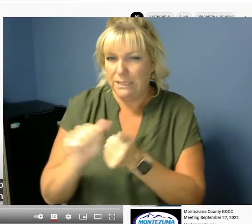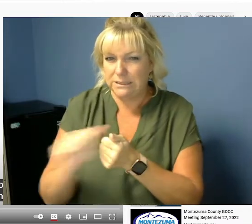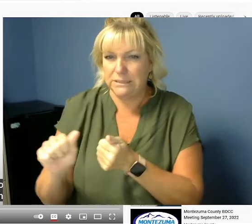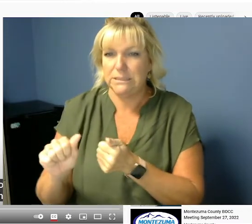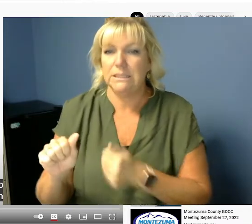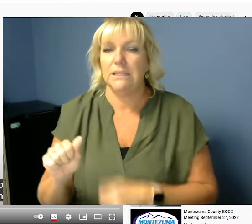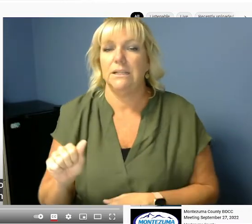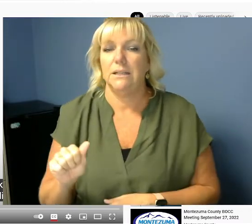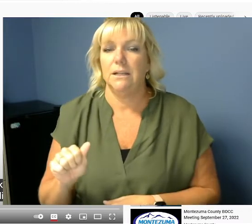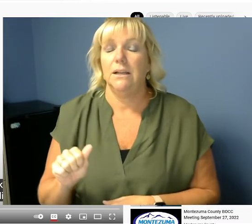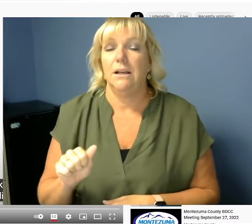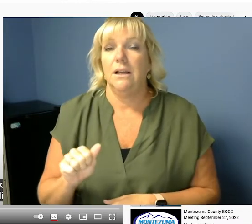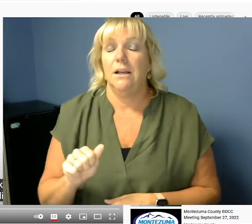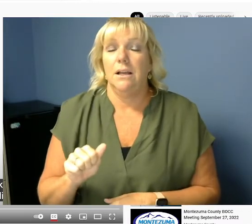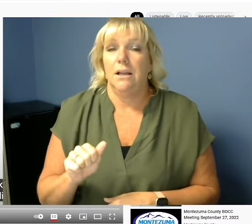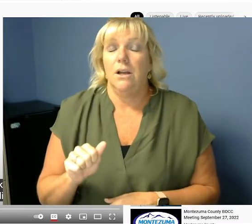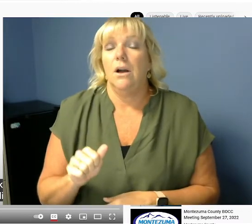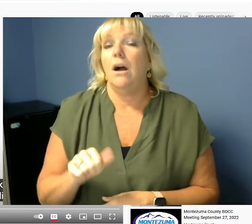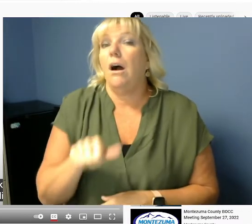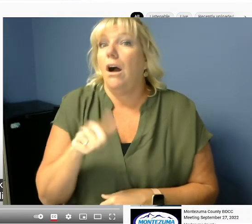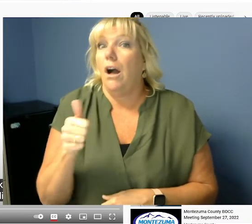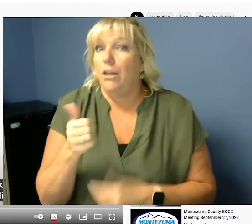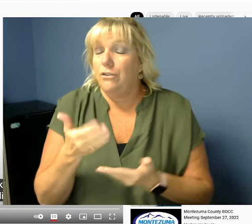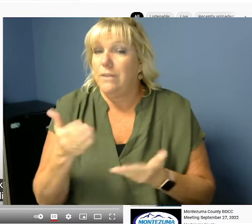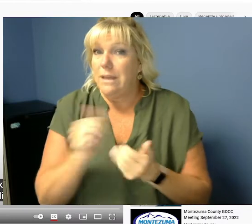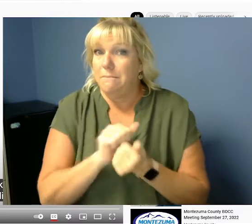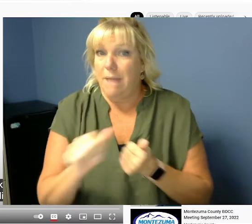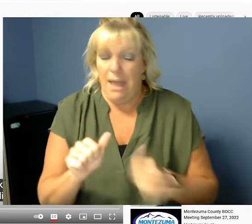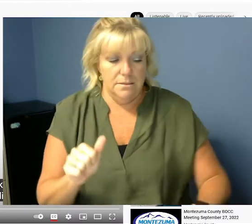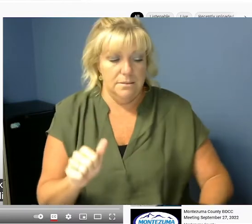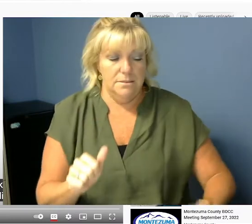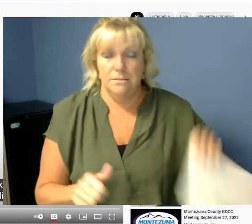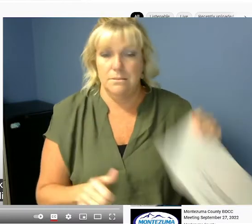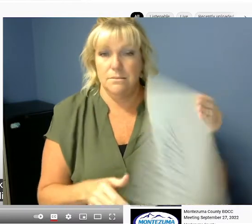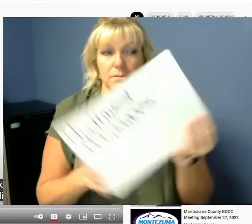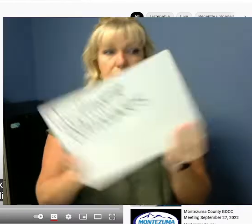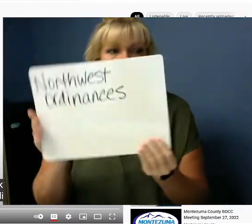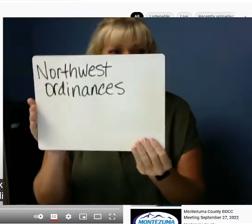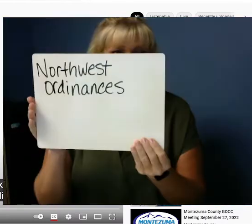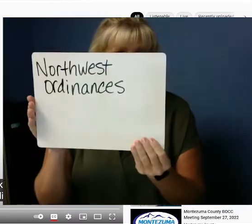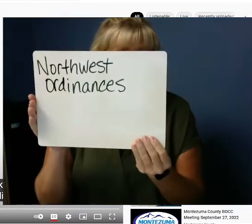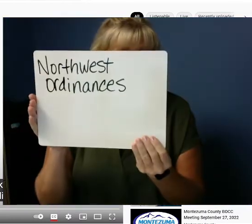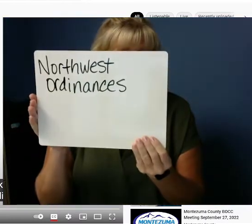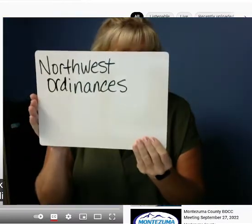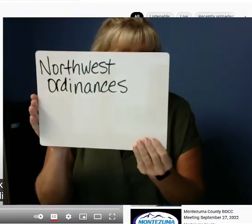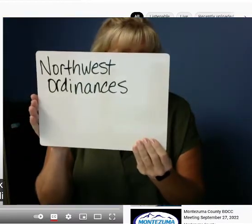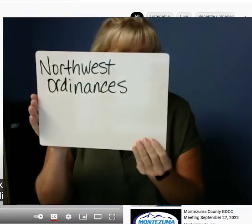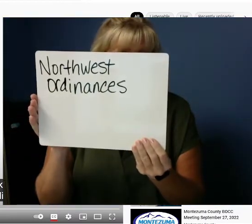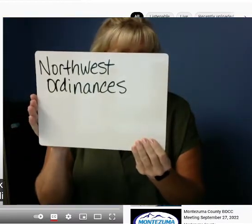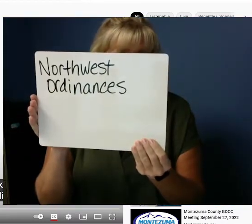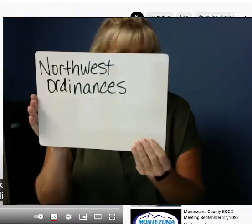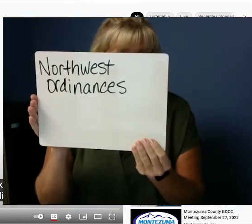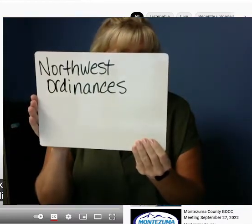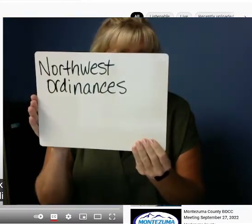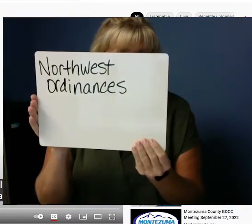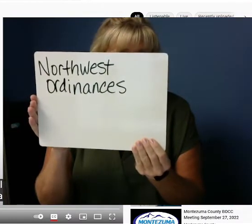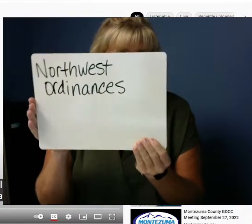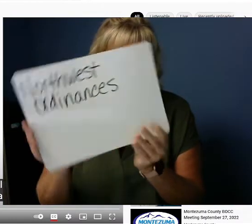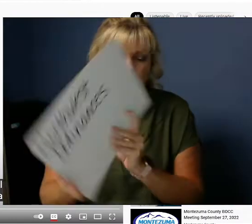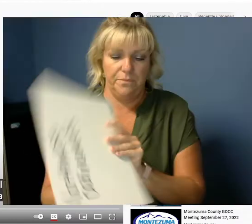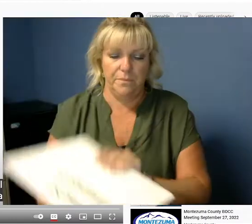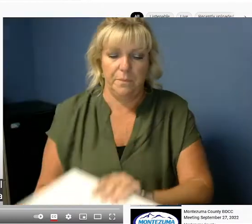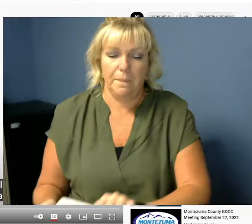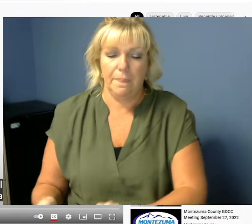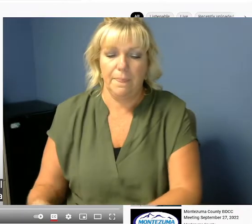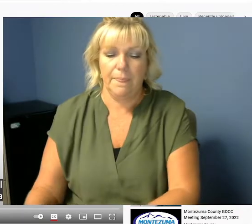done, but we do get the Northwest Ordinances done. Those are going to be key, particularly for some of those contradictions that